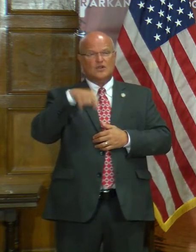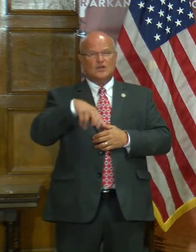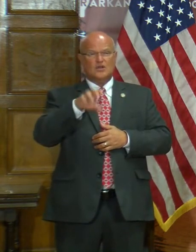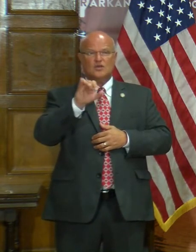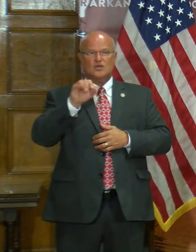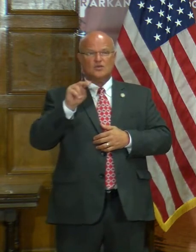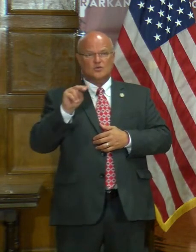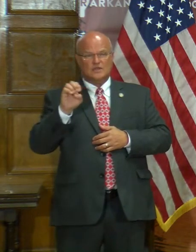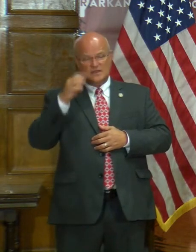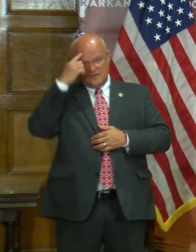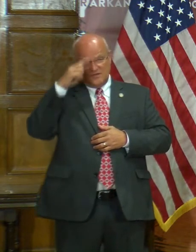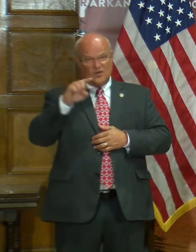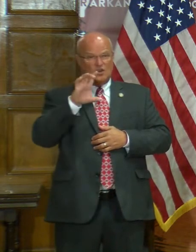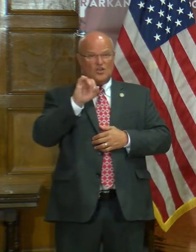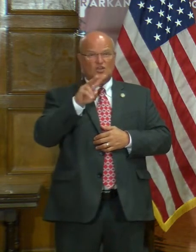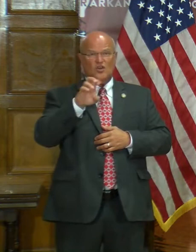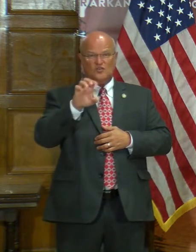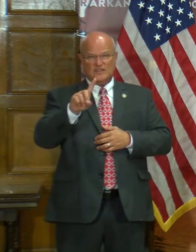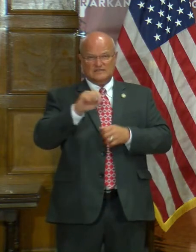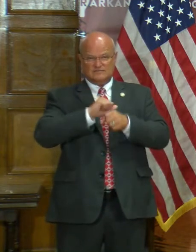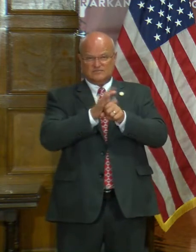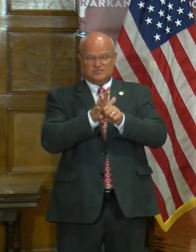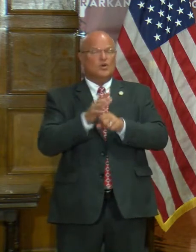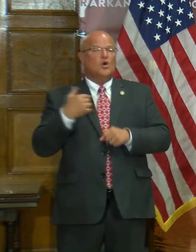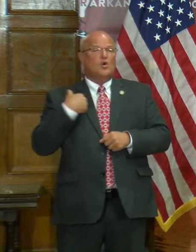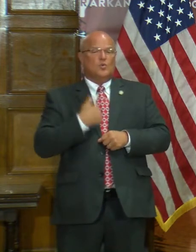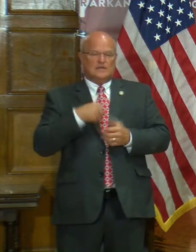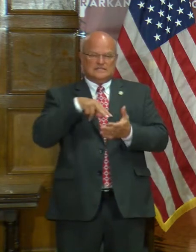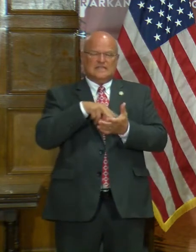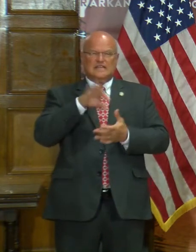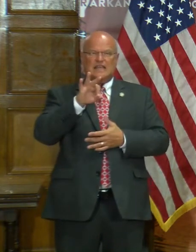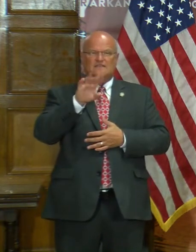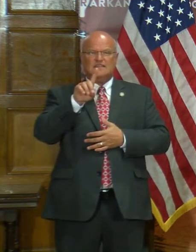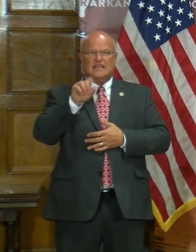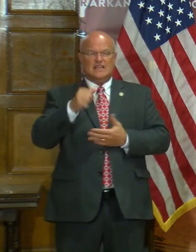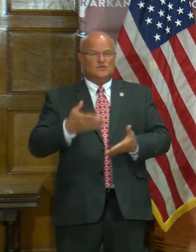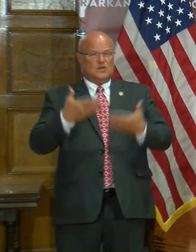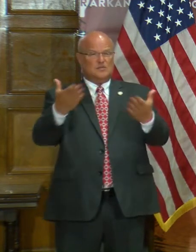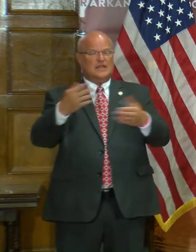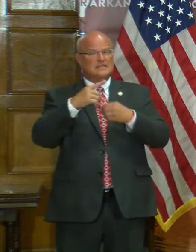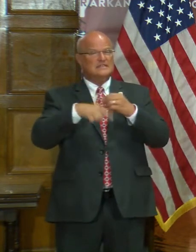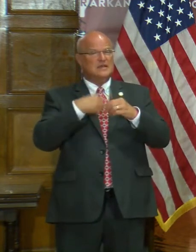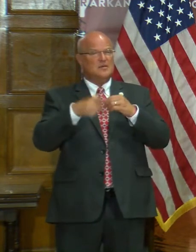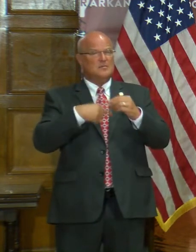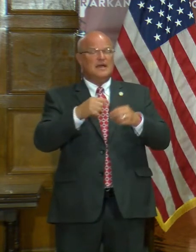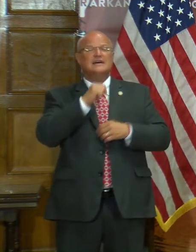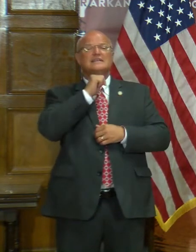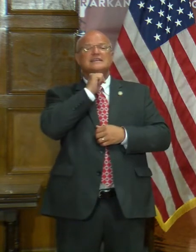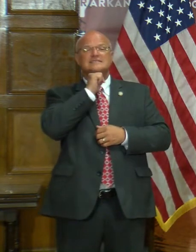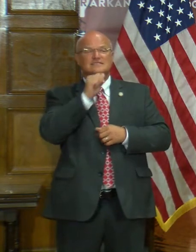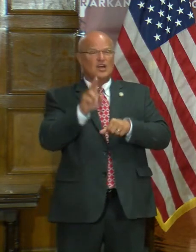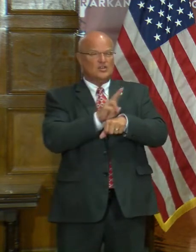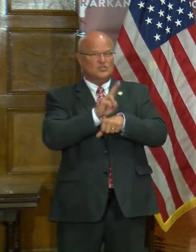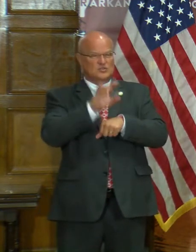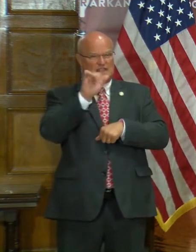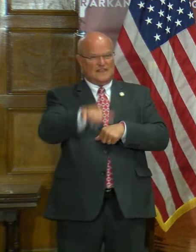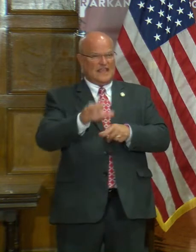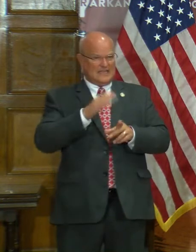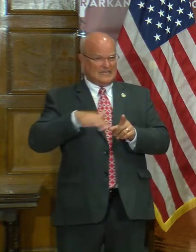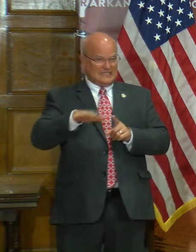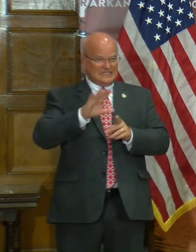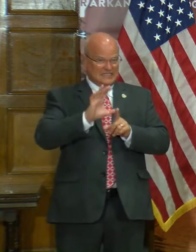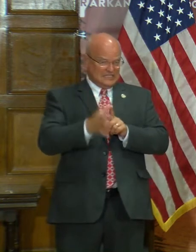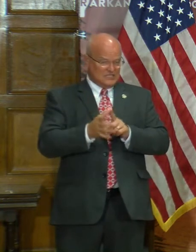for COVID. We continue to stand by the FDA's recommendation regarding its non-use in that